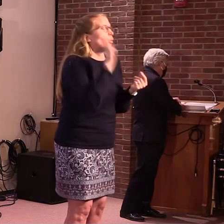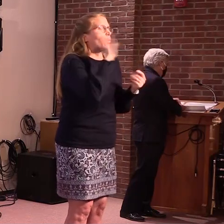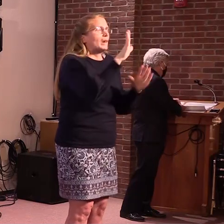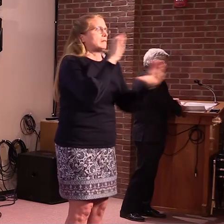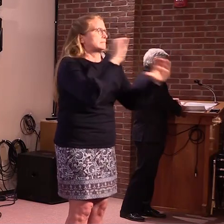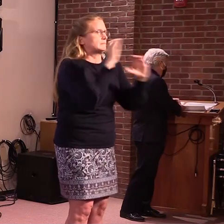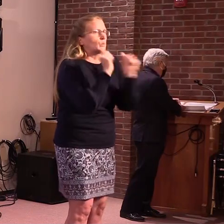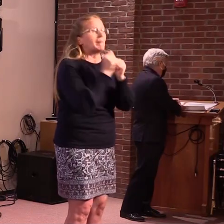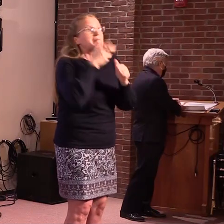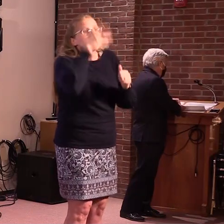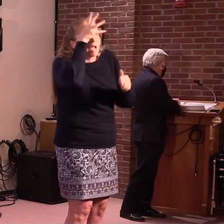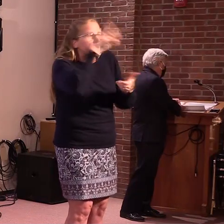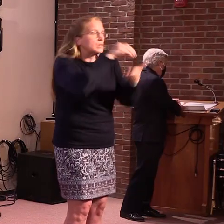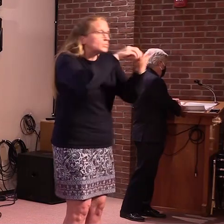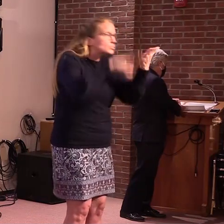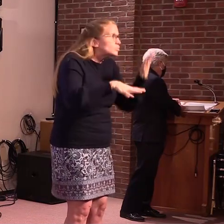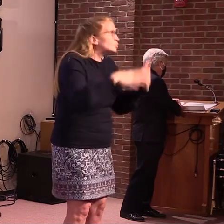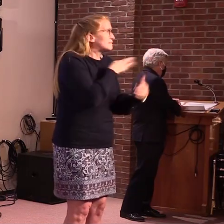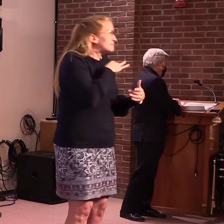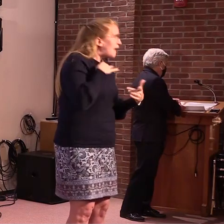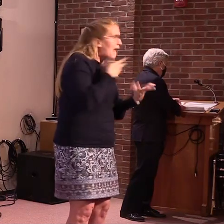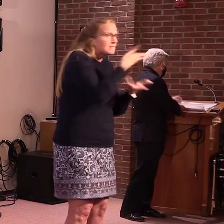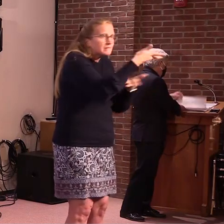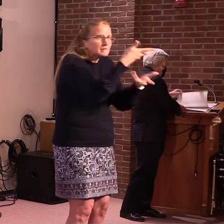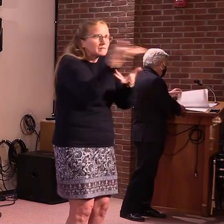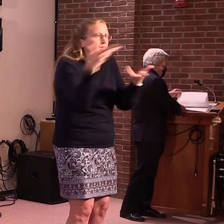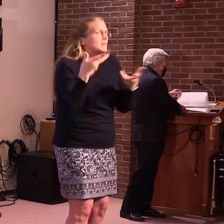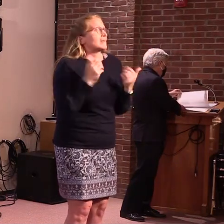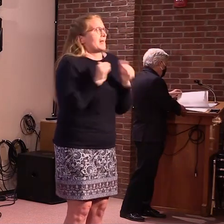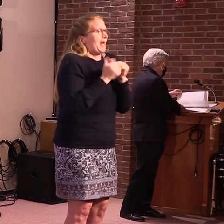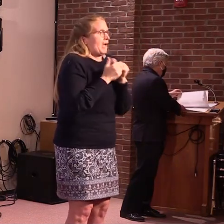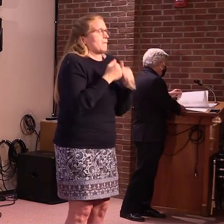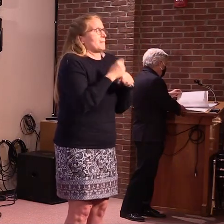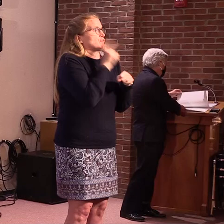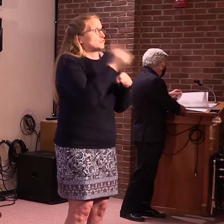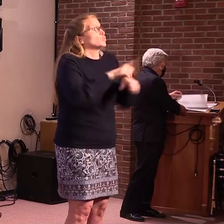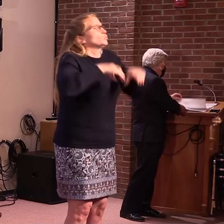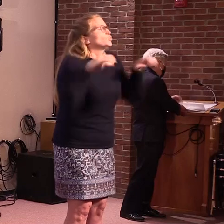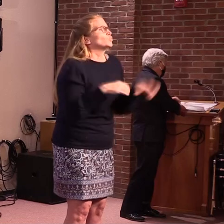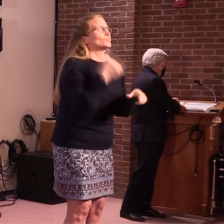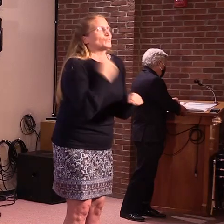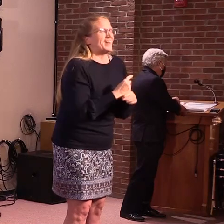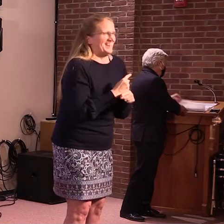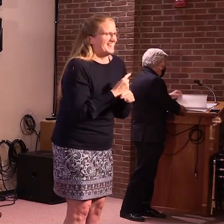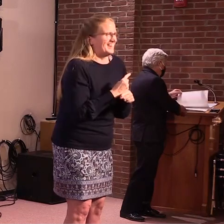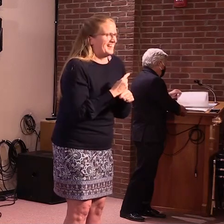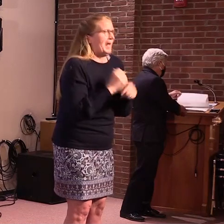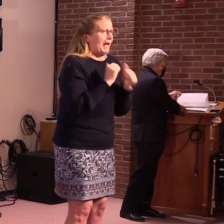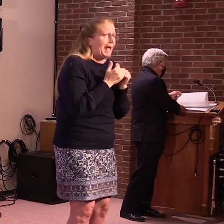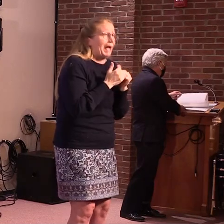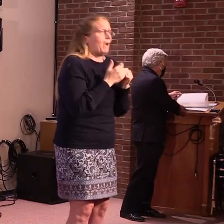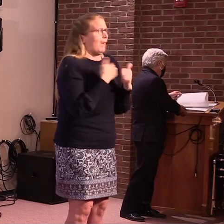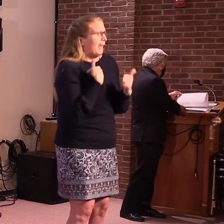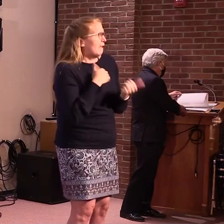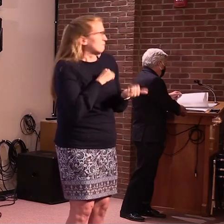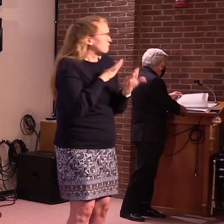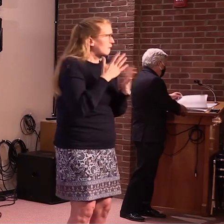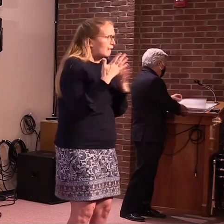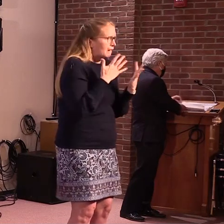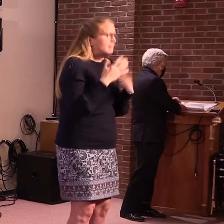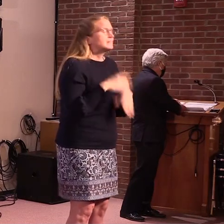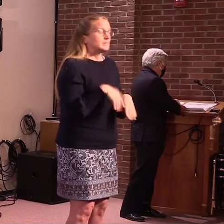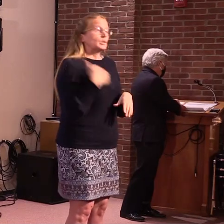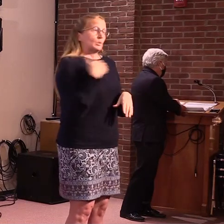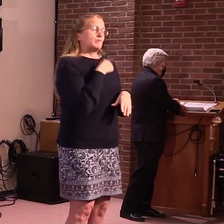to follow or for how decisions for reactive school closure will be made. We know the public health information will be critical to making